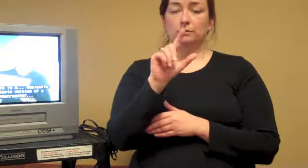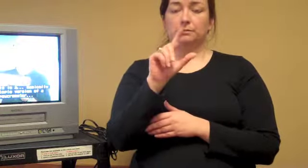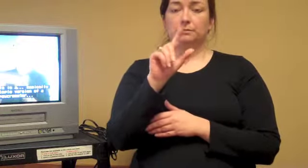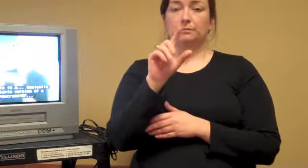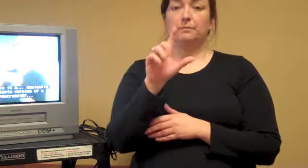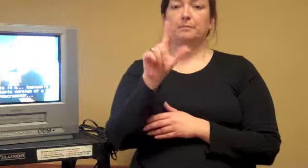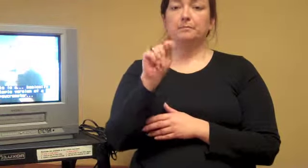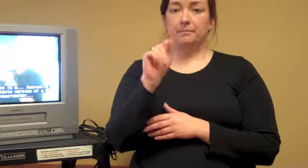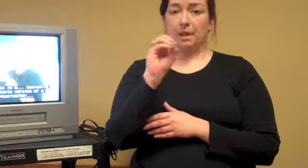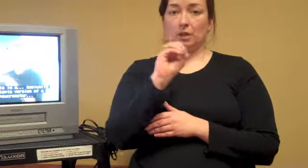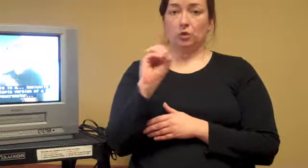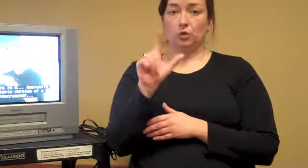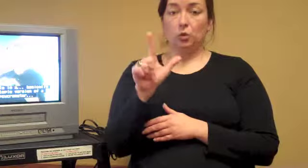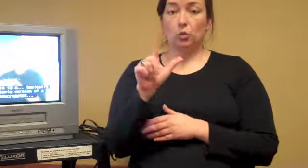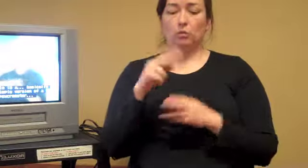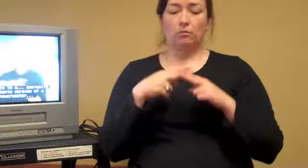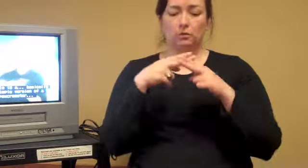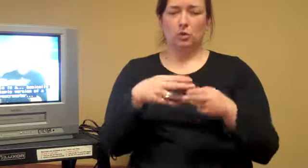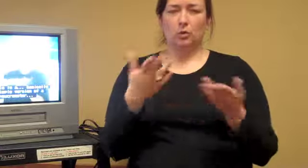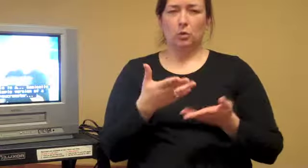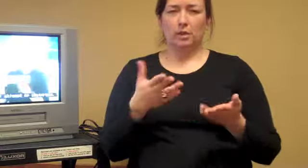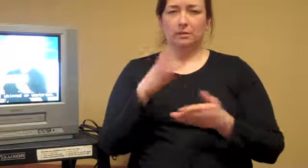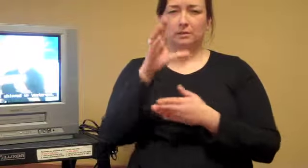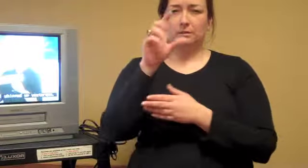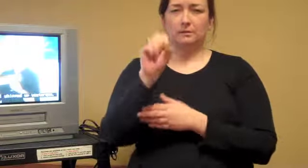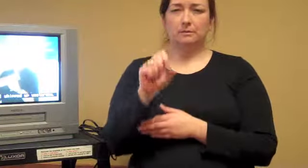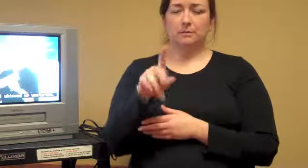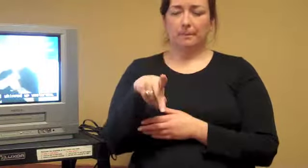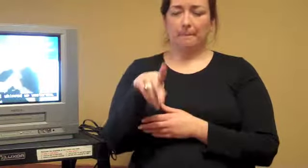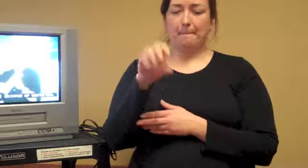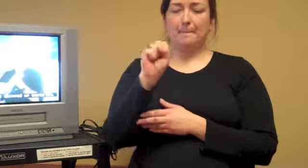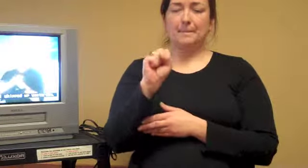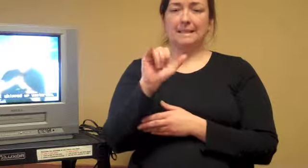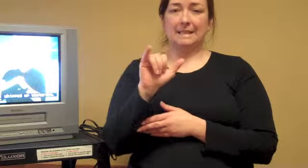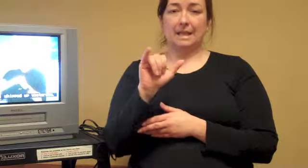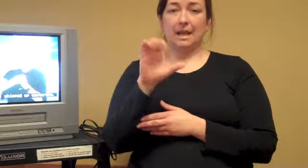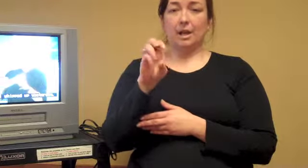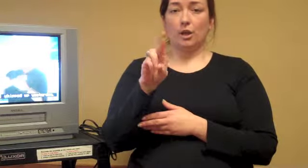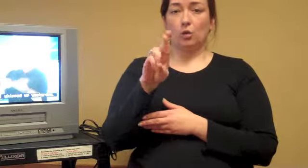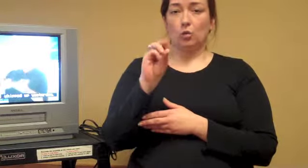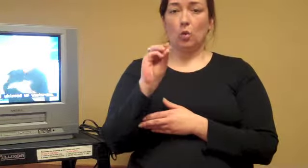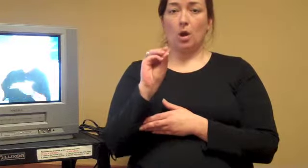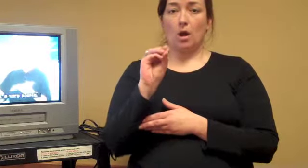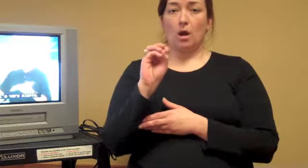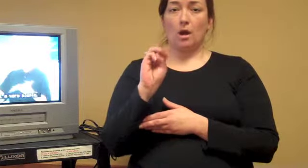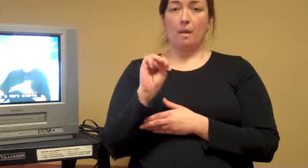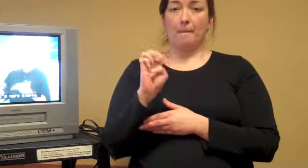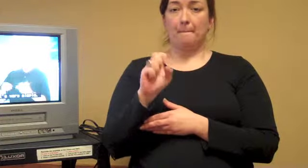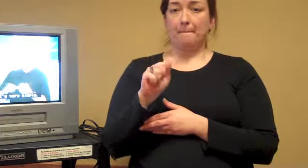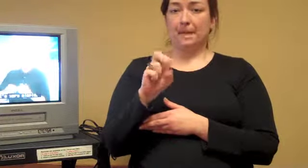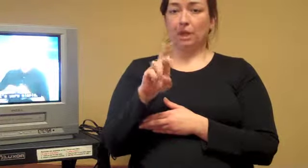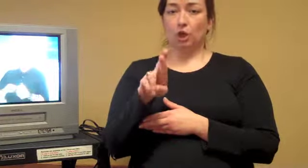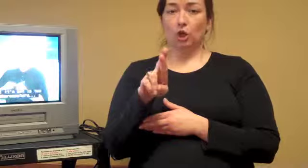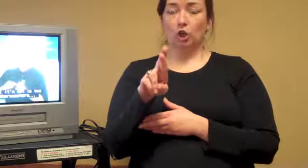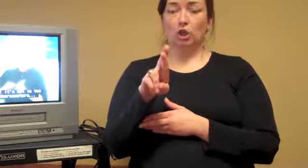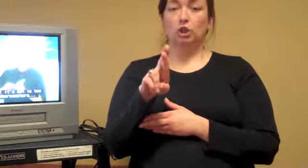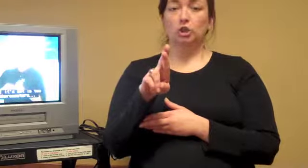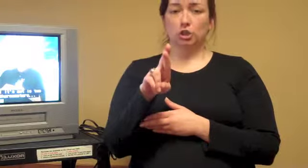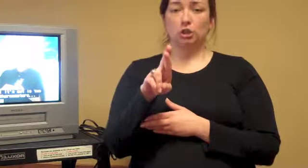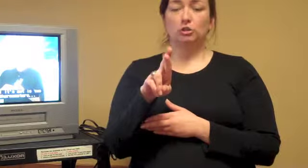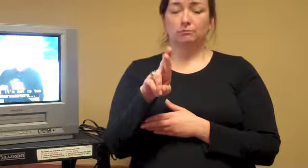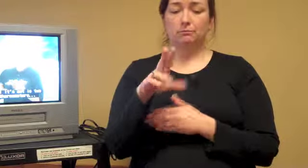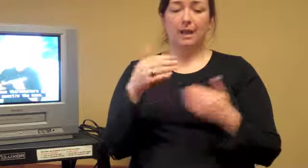basically a simple version of a psychrometer. This is the one I whipped up yesterday. It's very simple. All it's got,